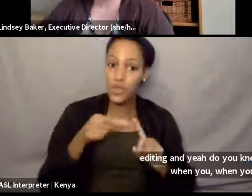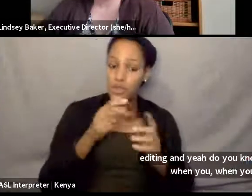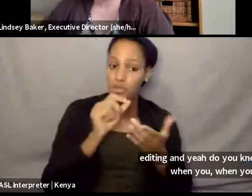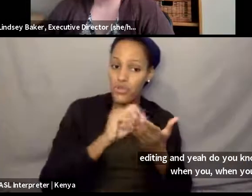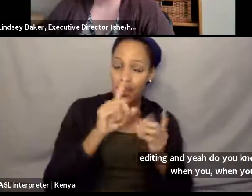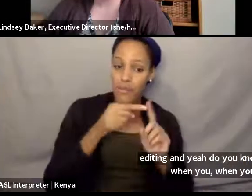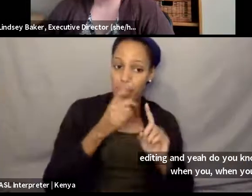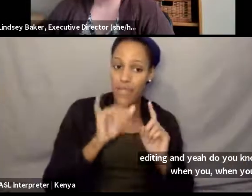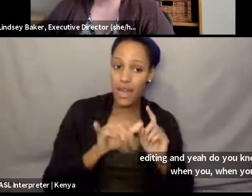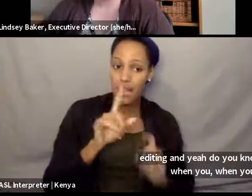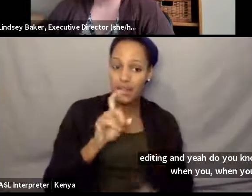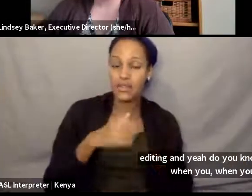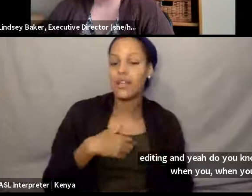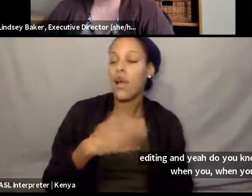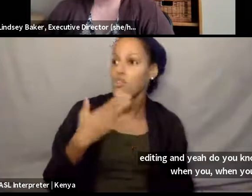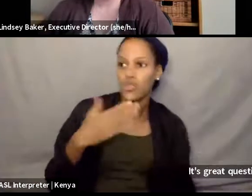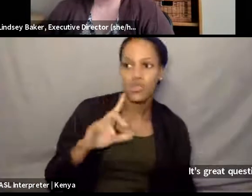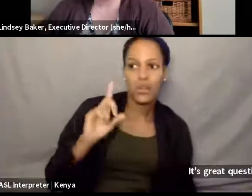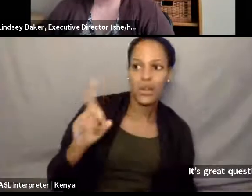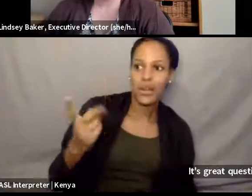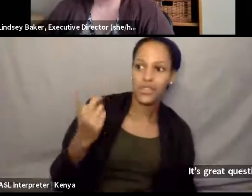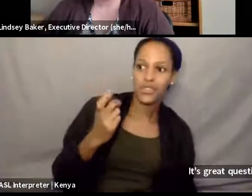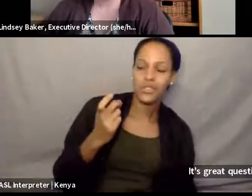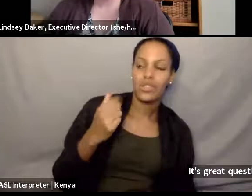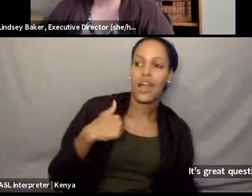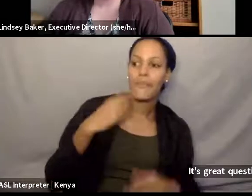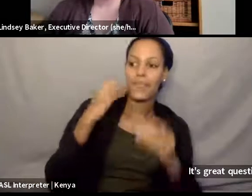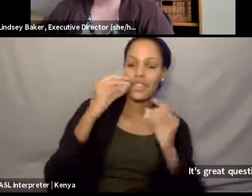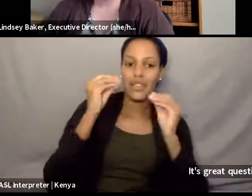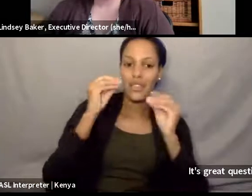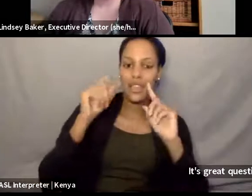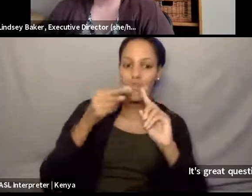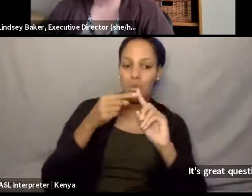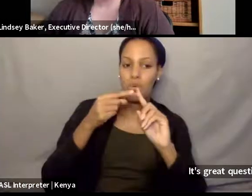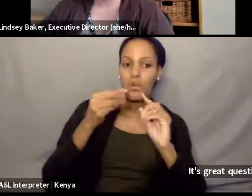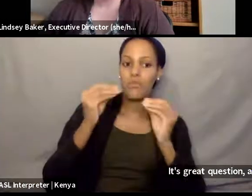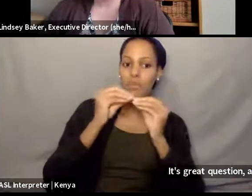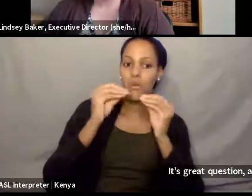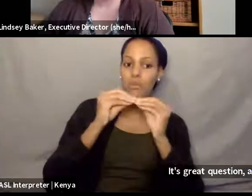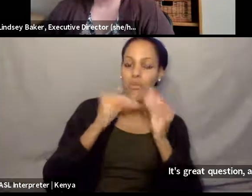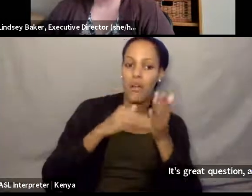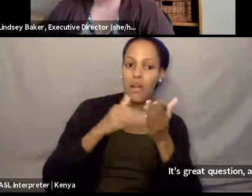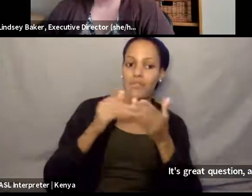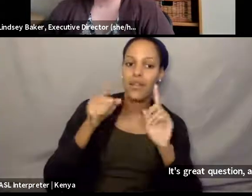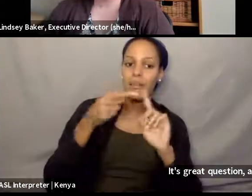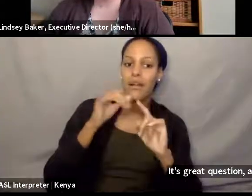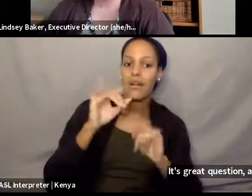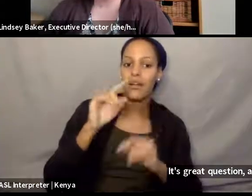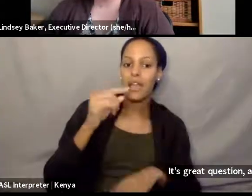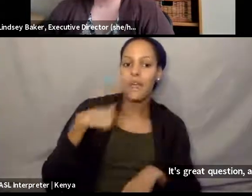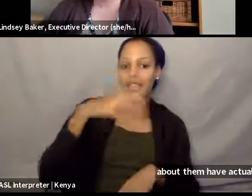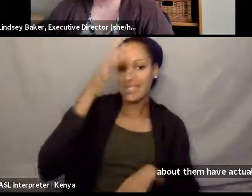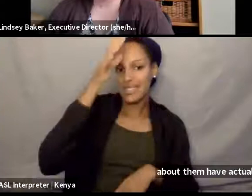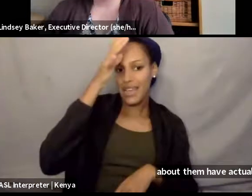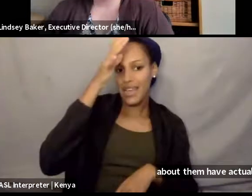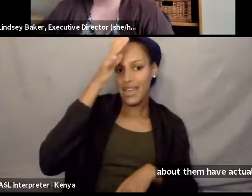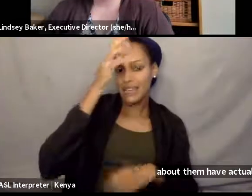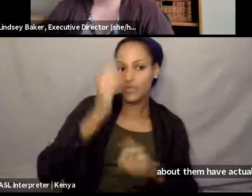it's a great question. And I'm thinking more and more about them. I'm actually like kind of working on an essay where my father, you know, my father shows up a lot